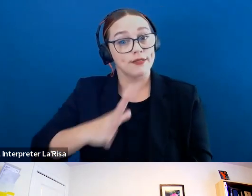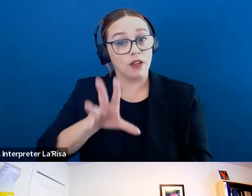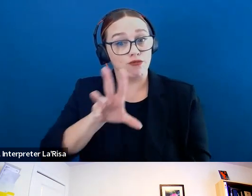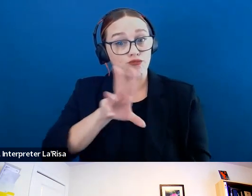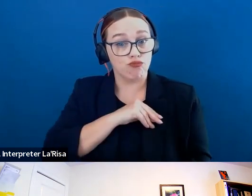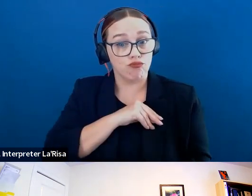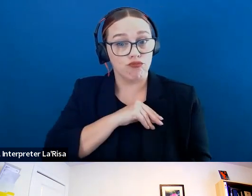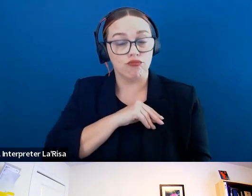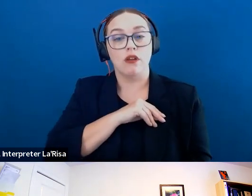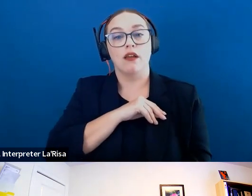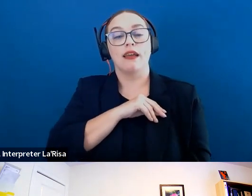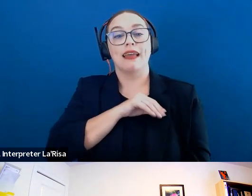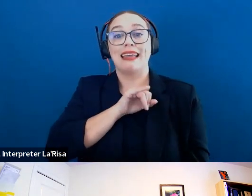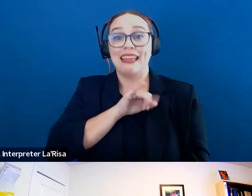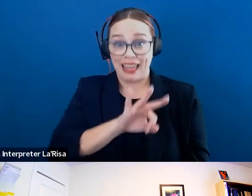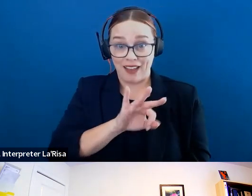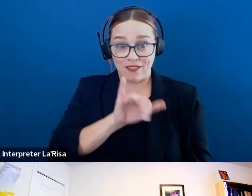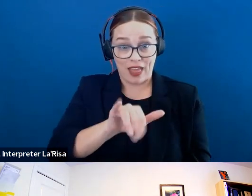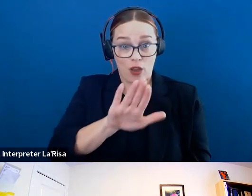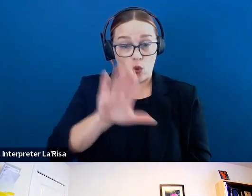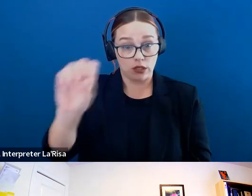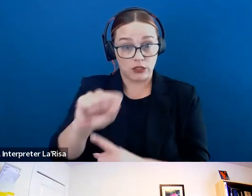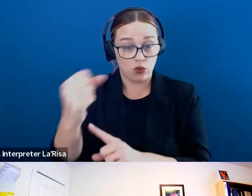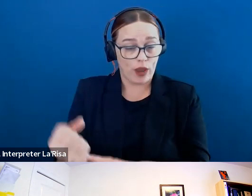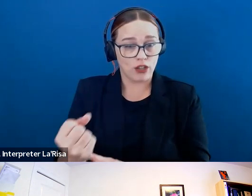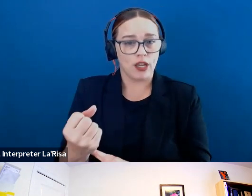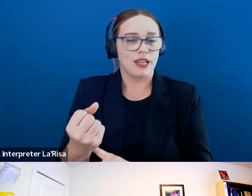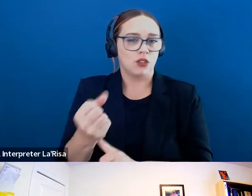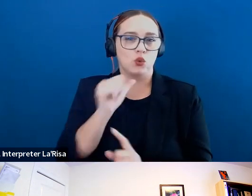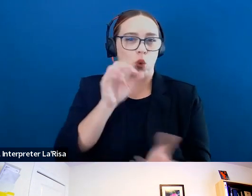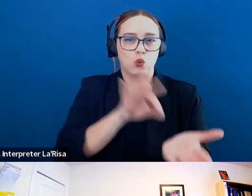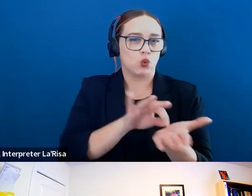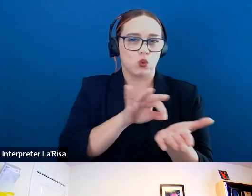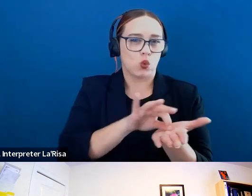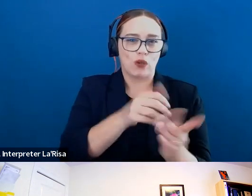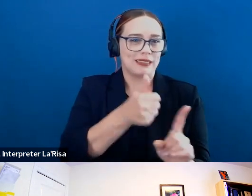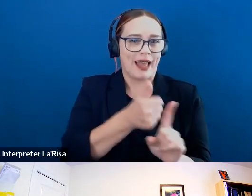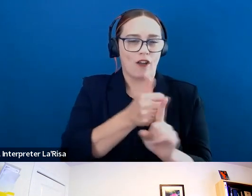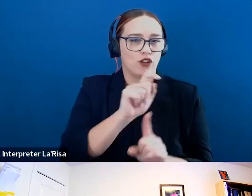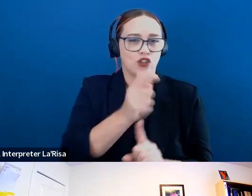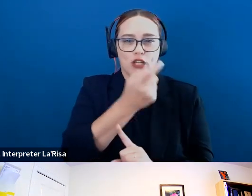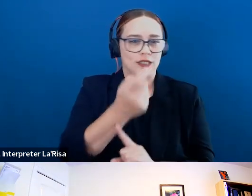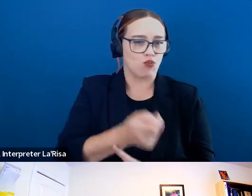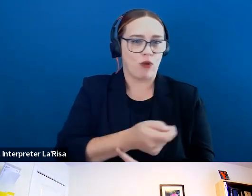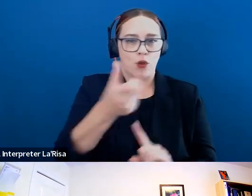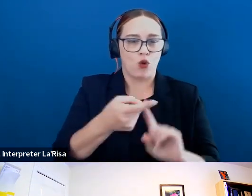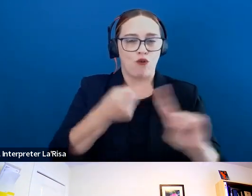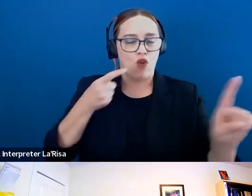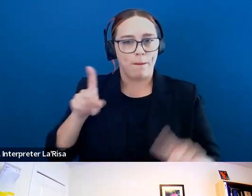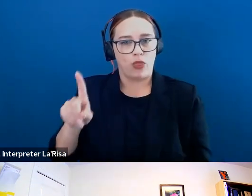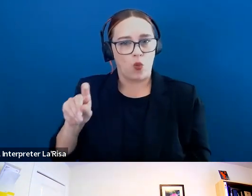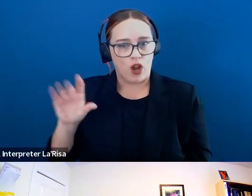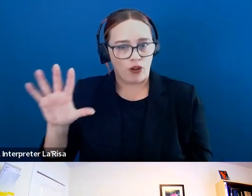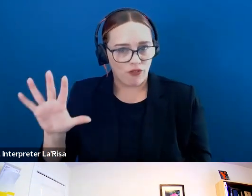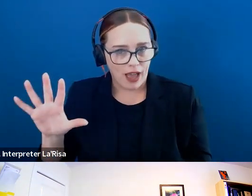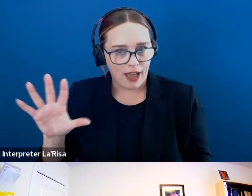that case, they either wouldn't score themselves at all and just take those points out of the bottom score, or they would